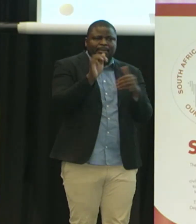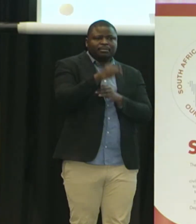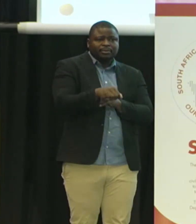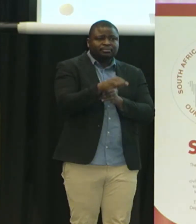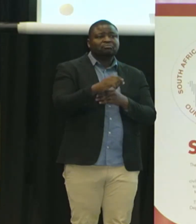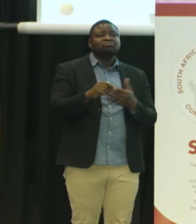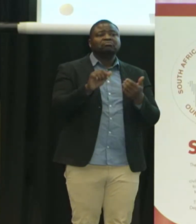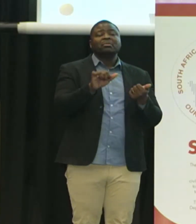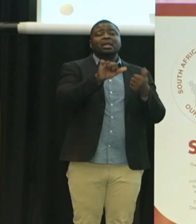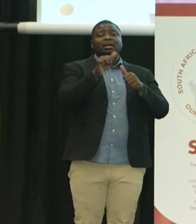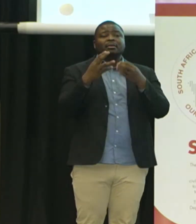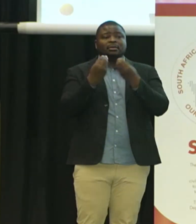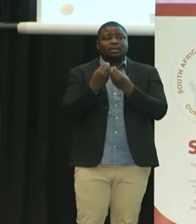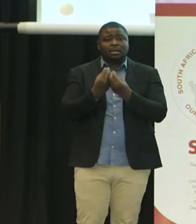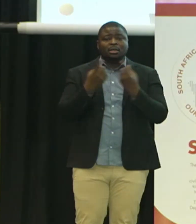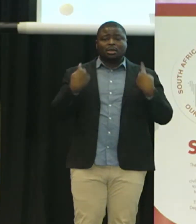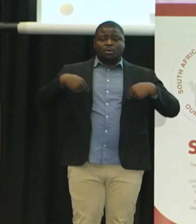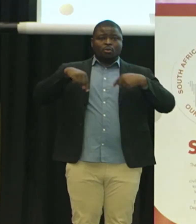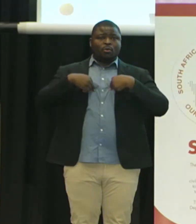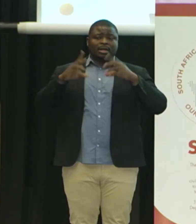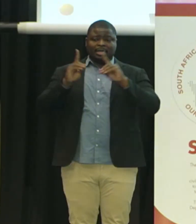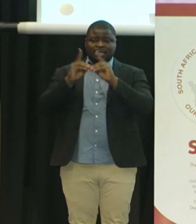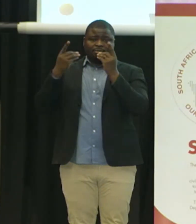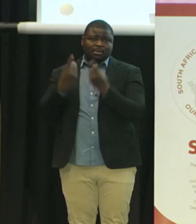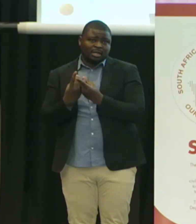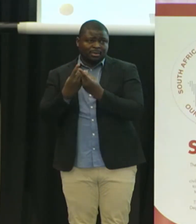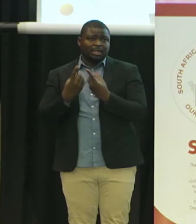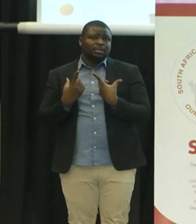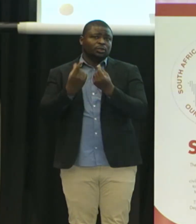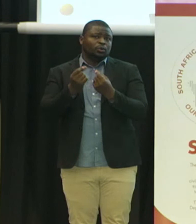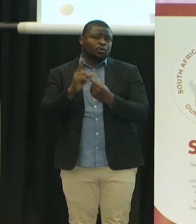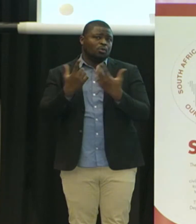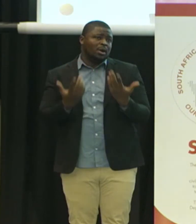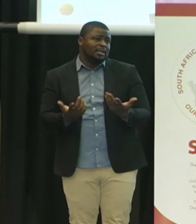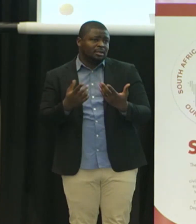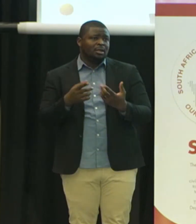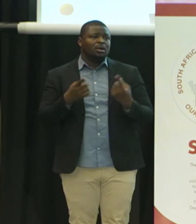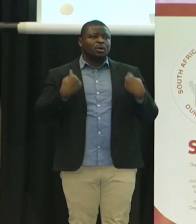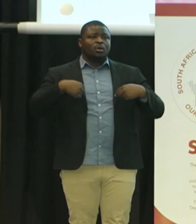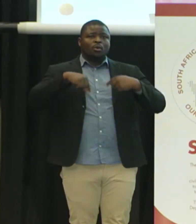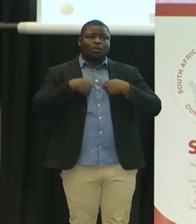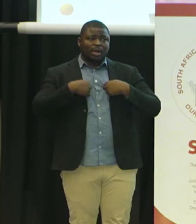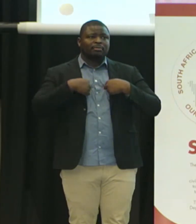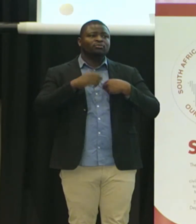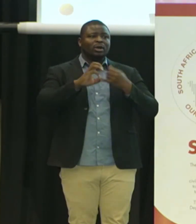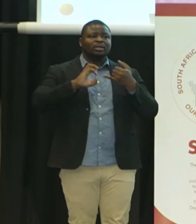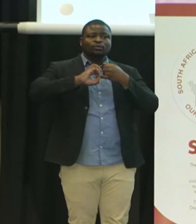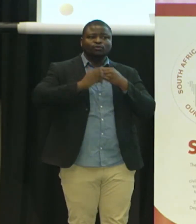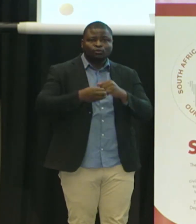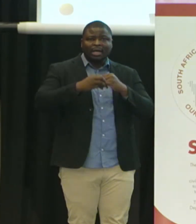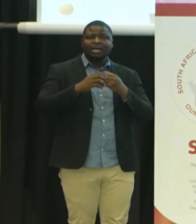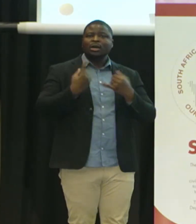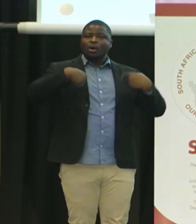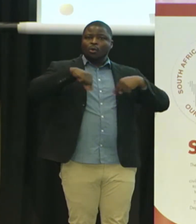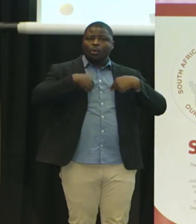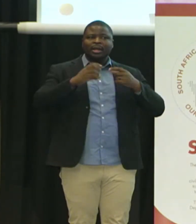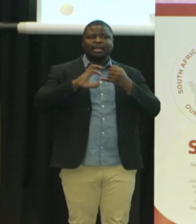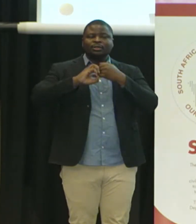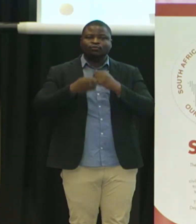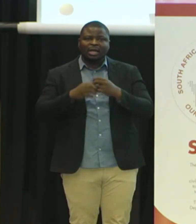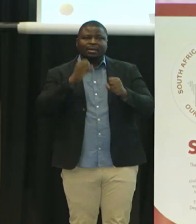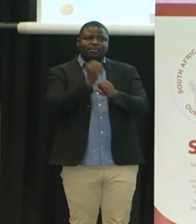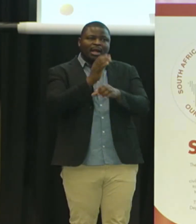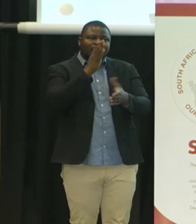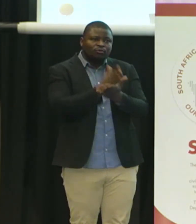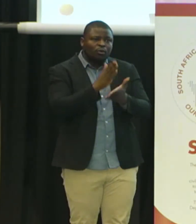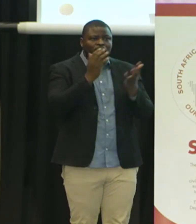department we are also doing is that we are also trying to make sure that our services, they are